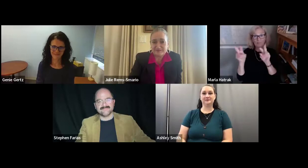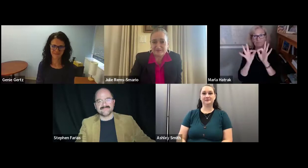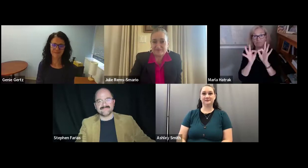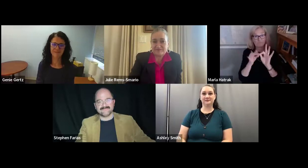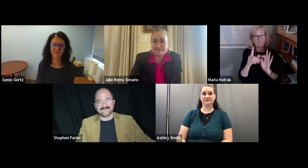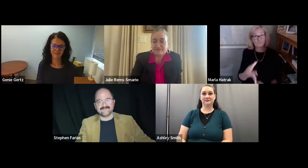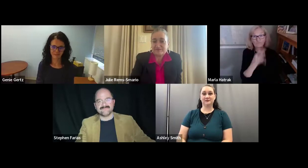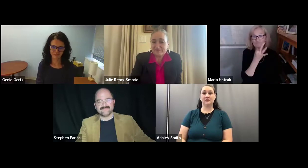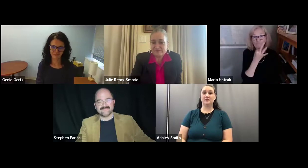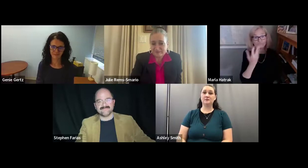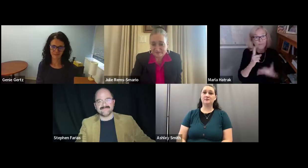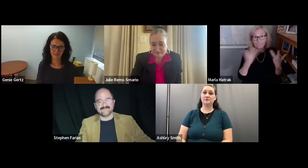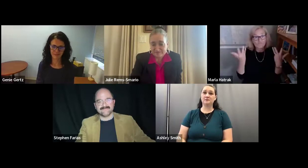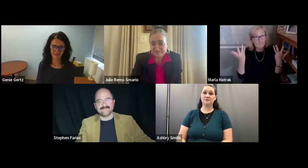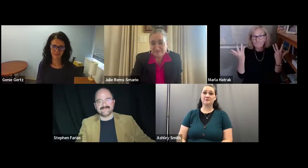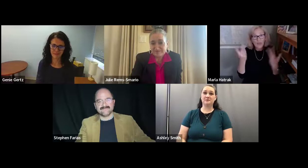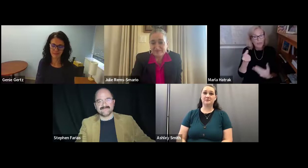probably 5 friends who sign.